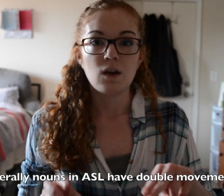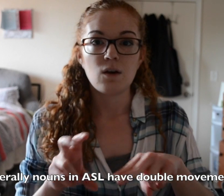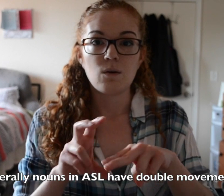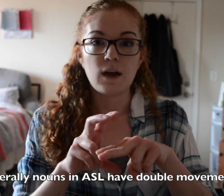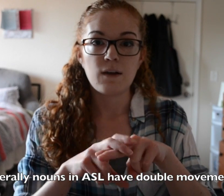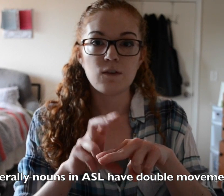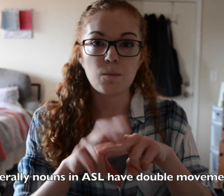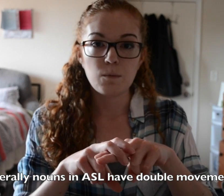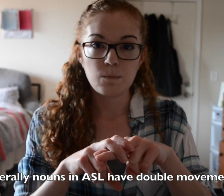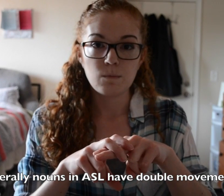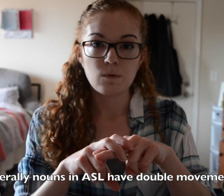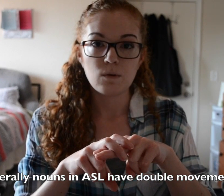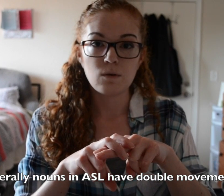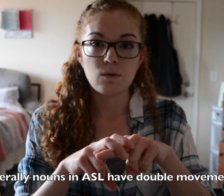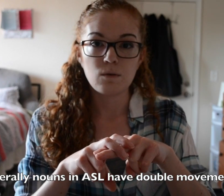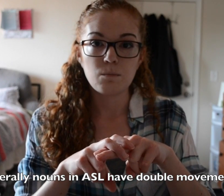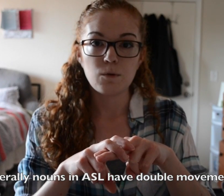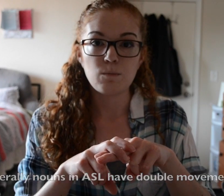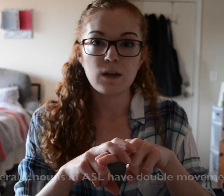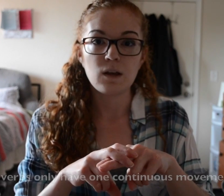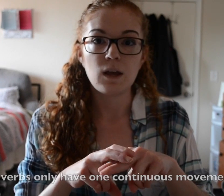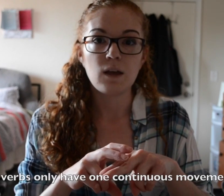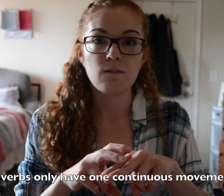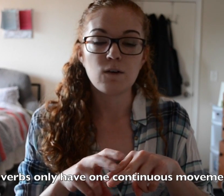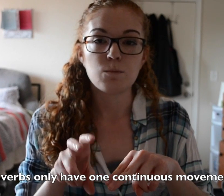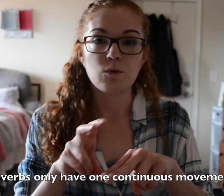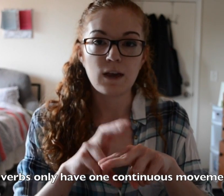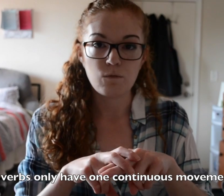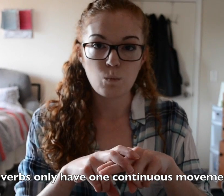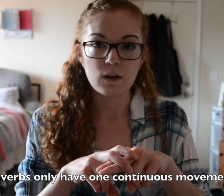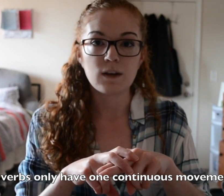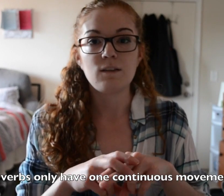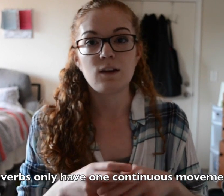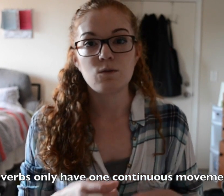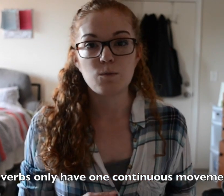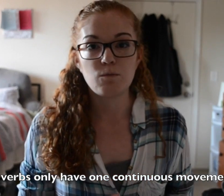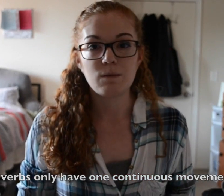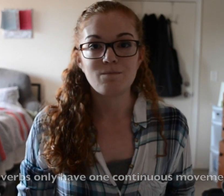have double movement, and verbs only have one continuous movement.